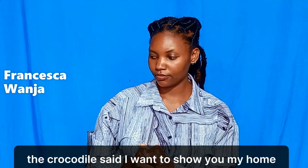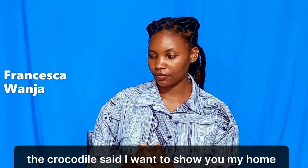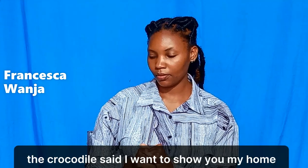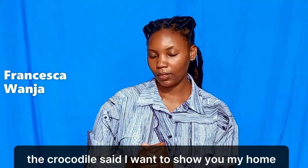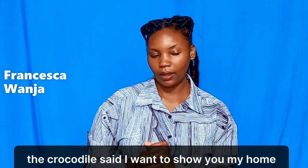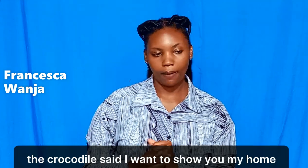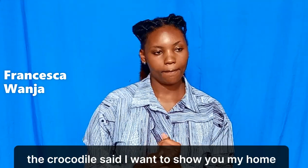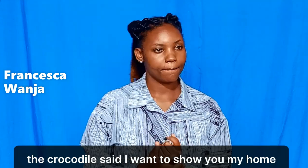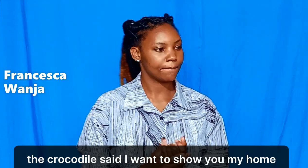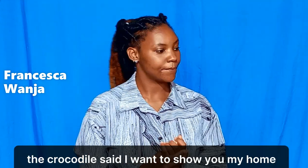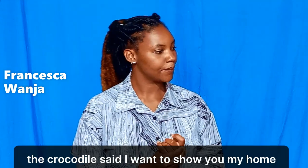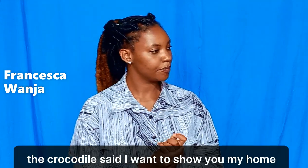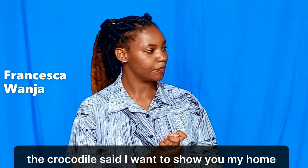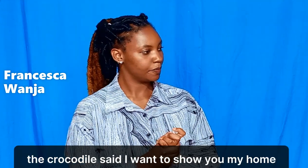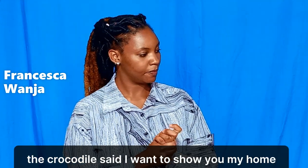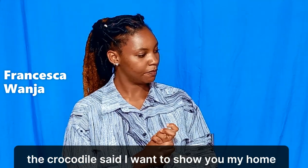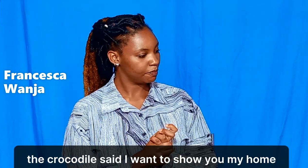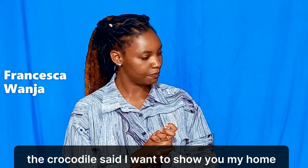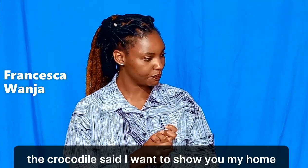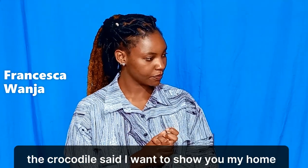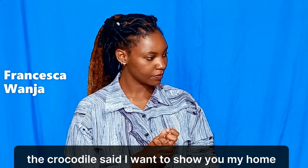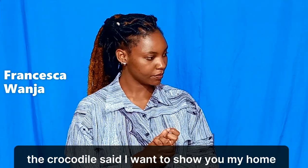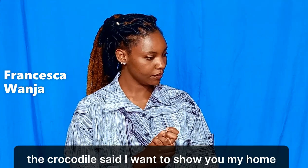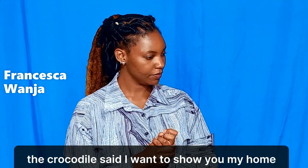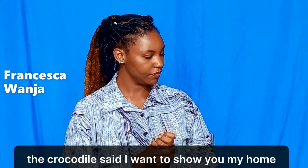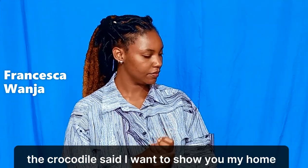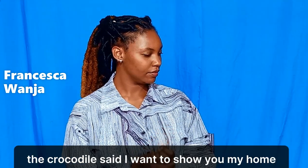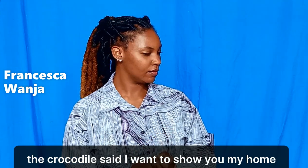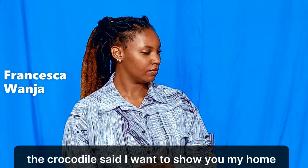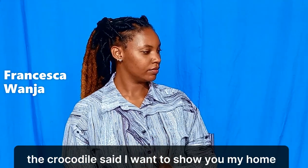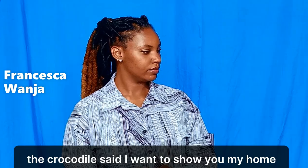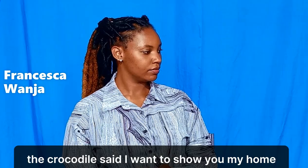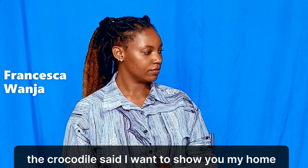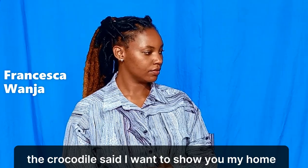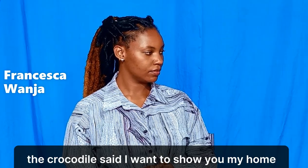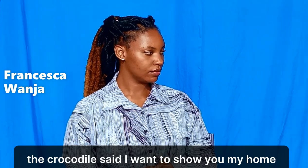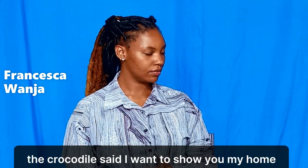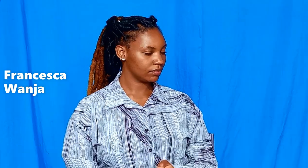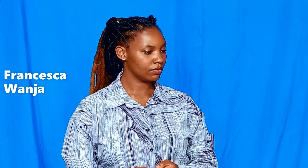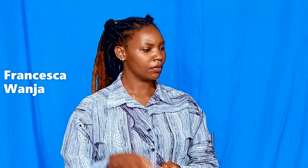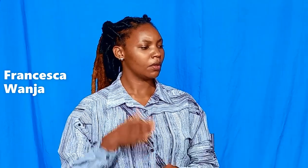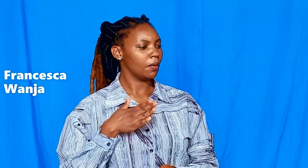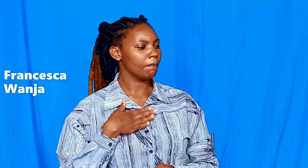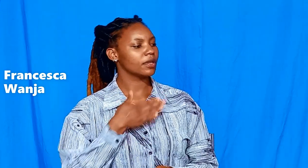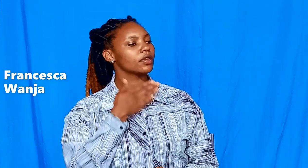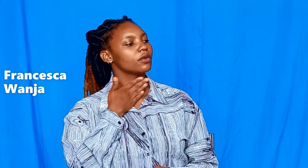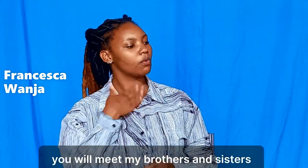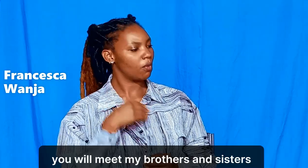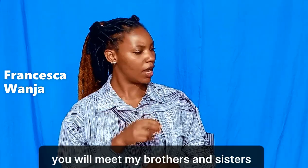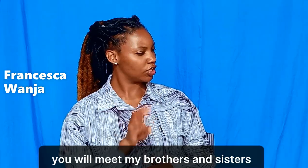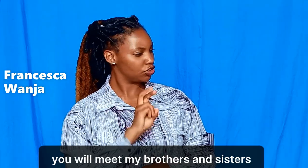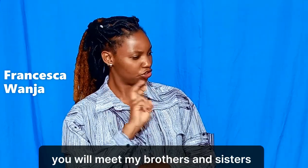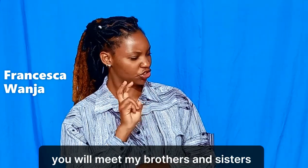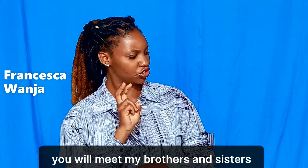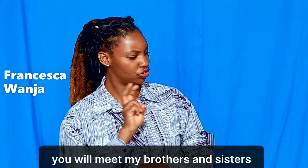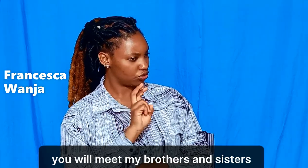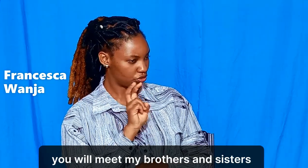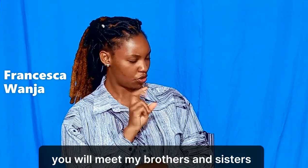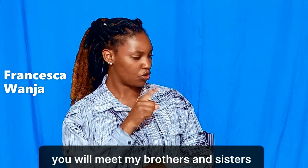crocodile said, I want to show you my home. You will meet my home.